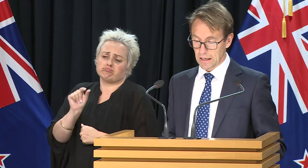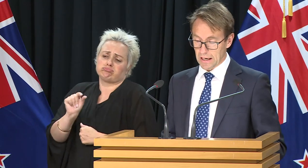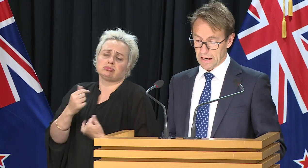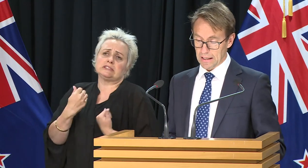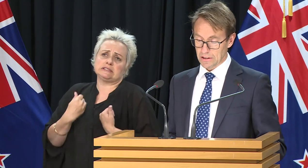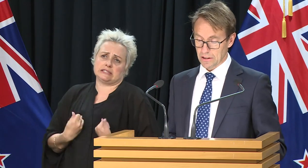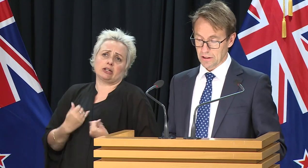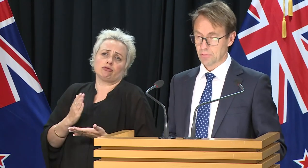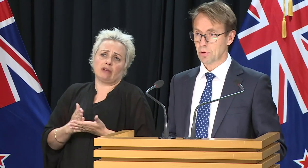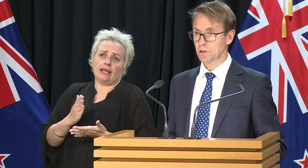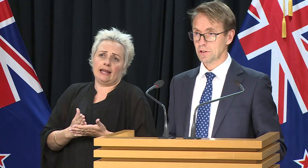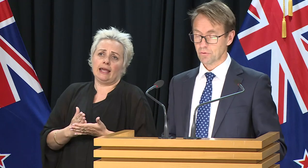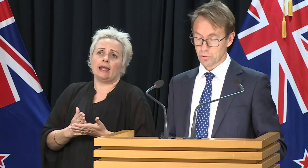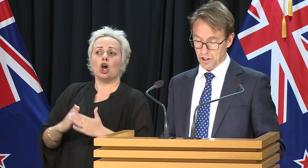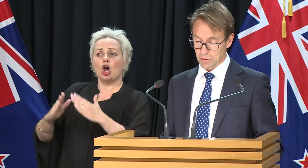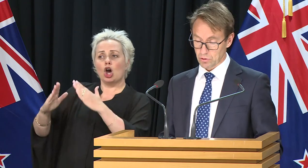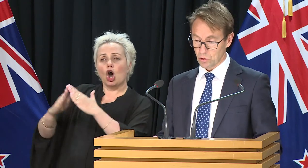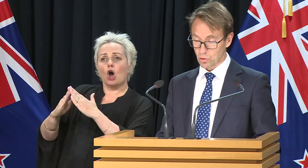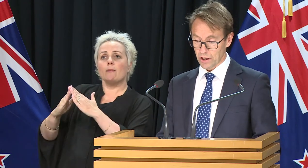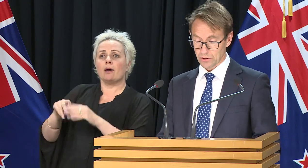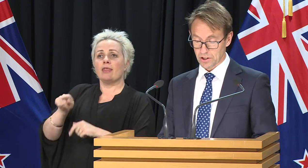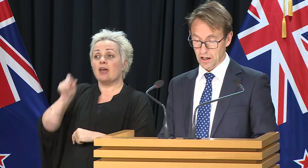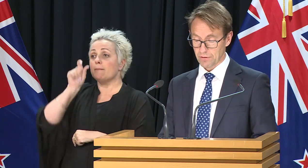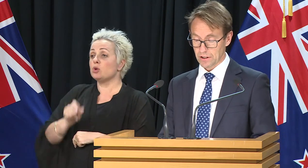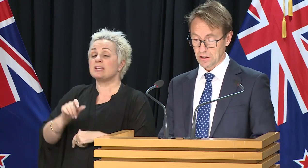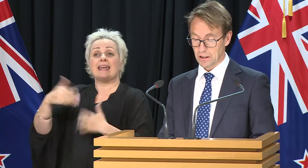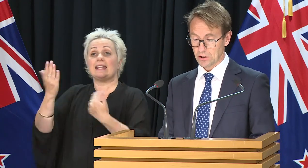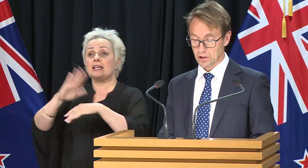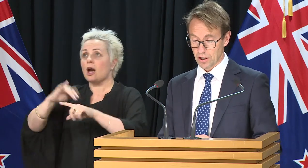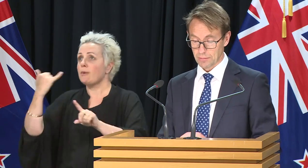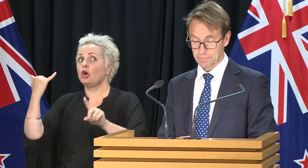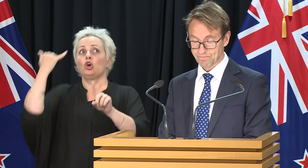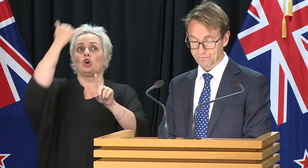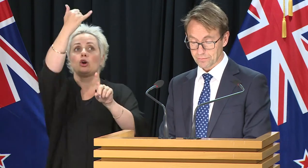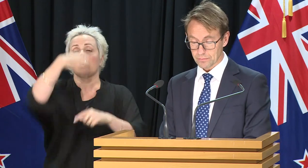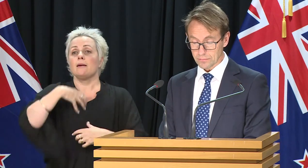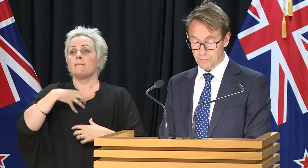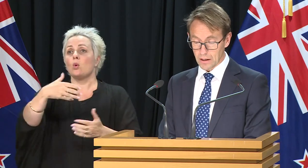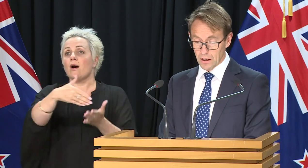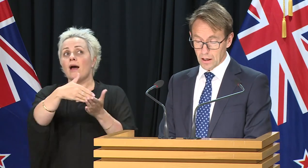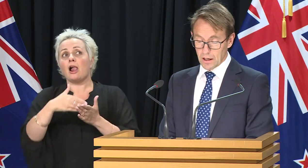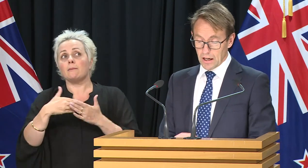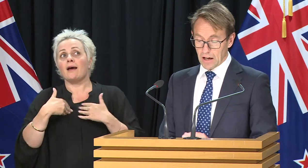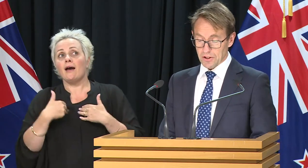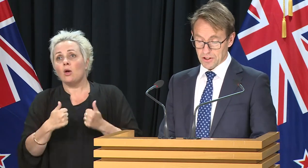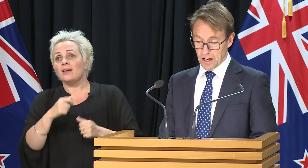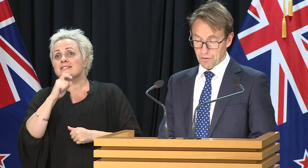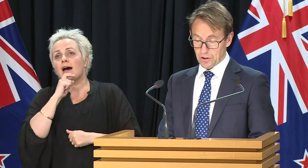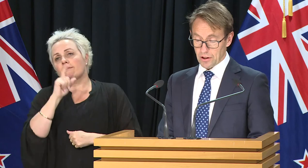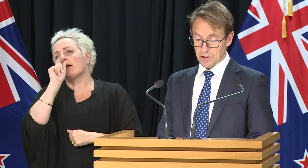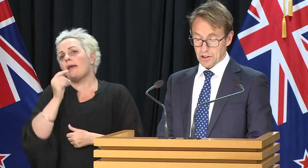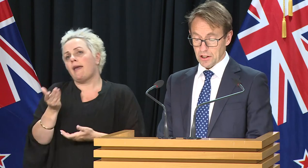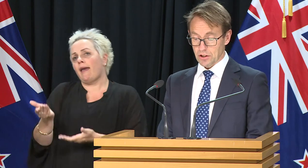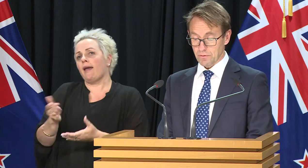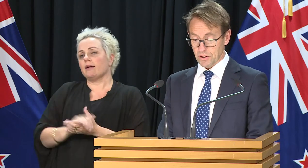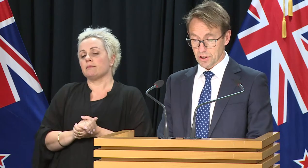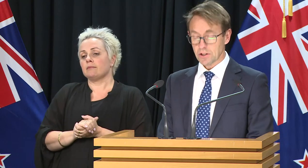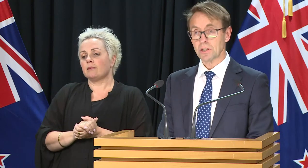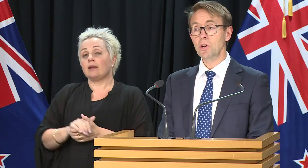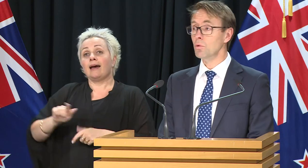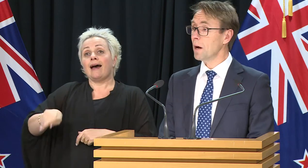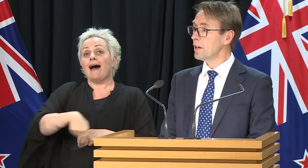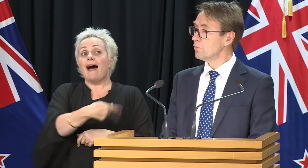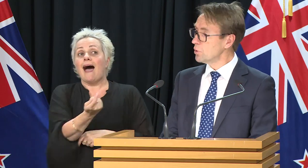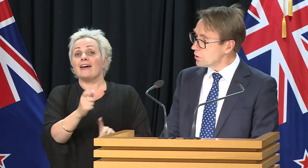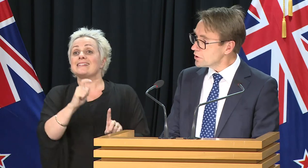symptoms, and that person is, of course, able to call health staff at any time. Other staff at the isolation